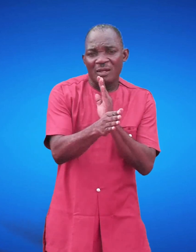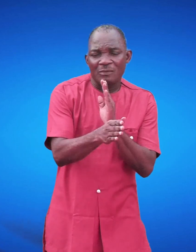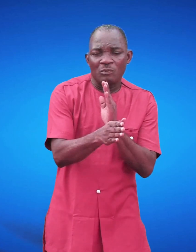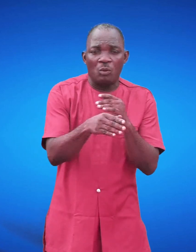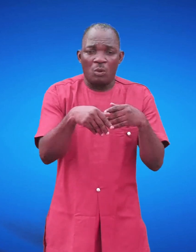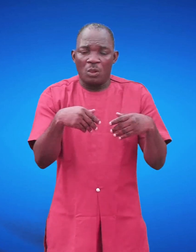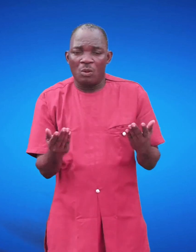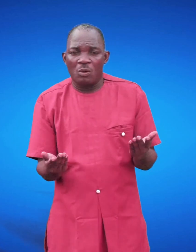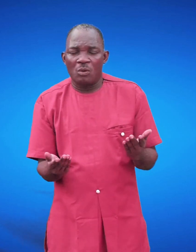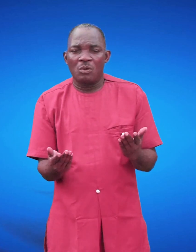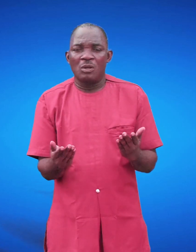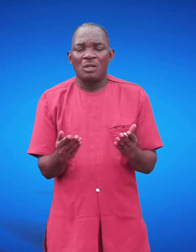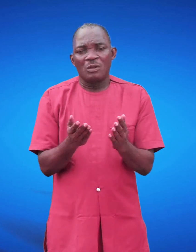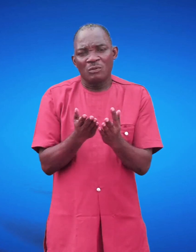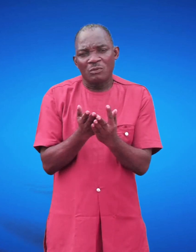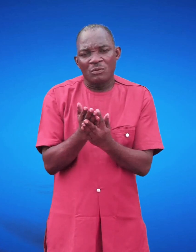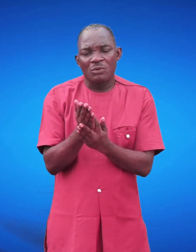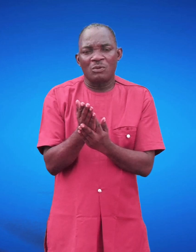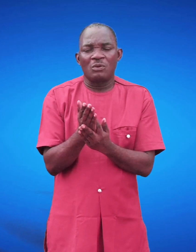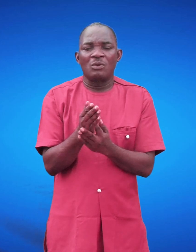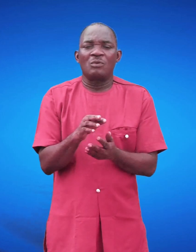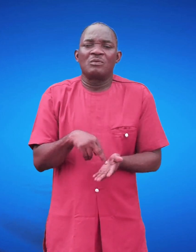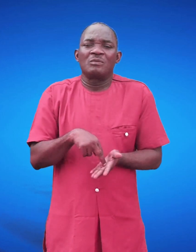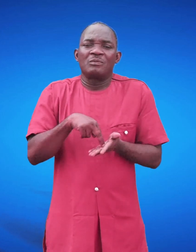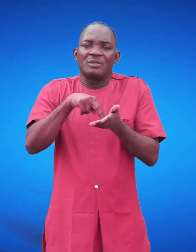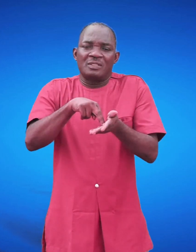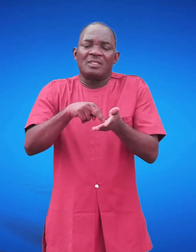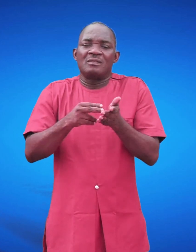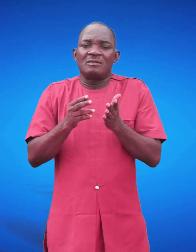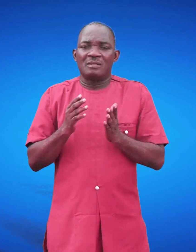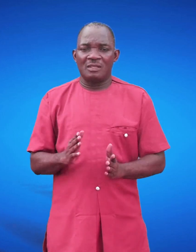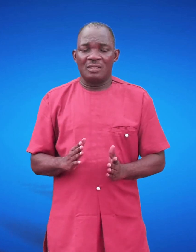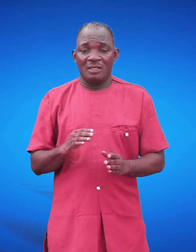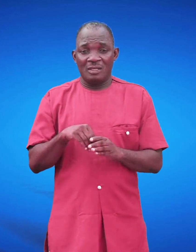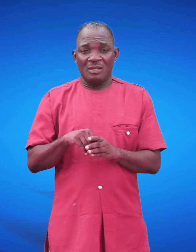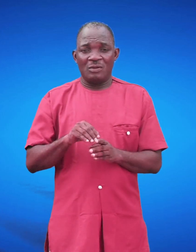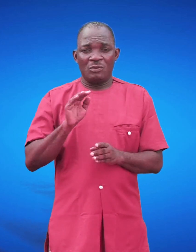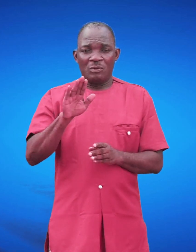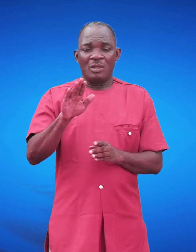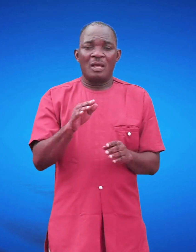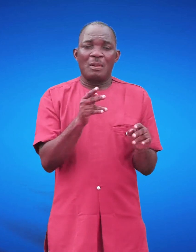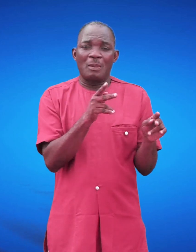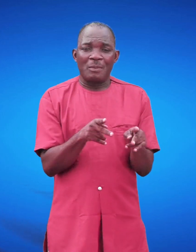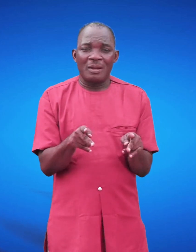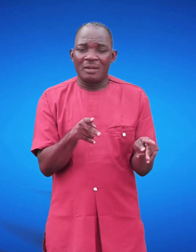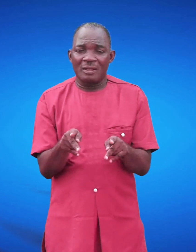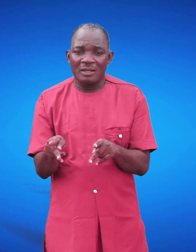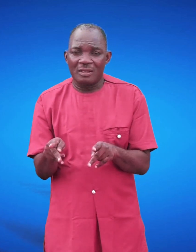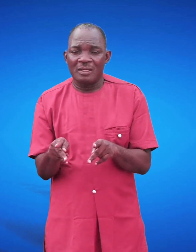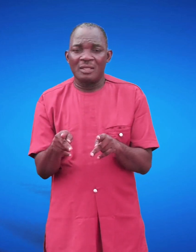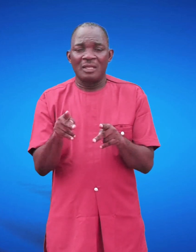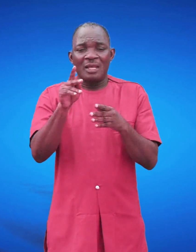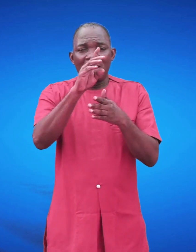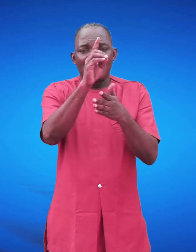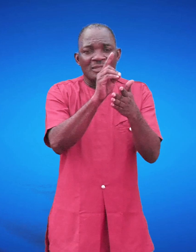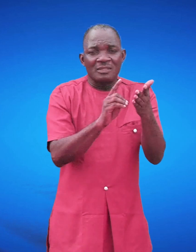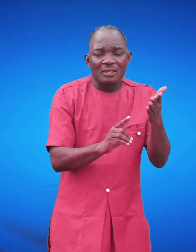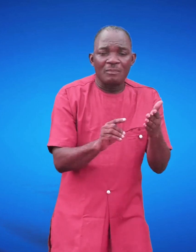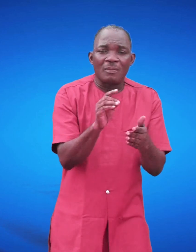or through a representative in the planning, design, and